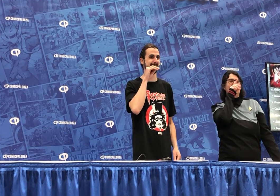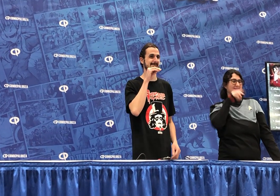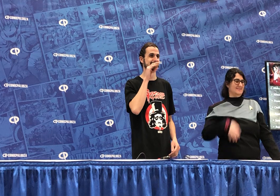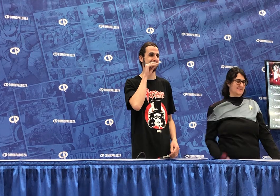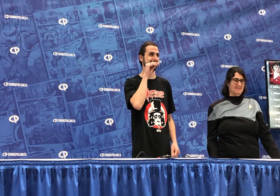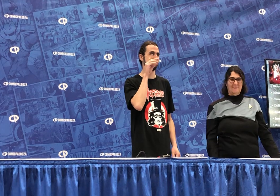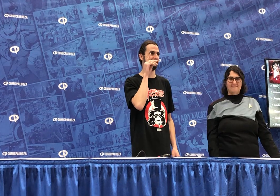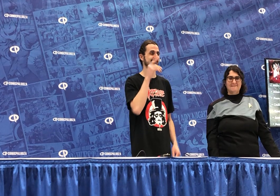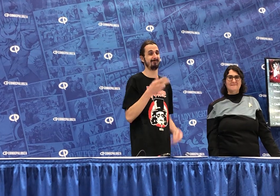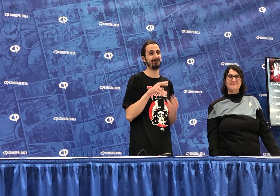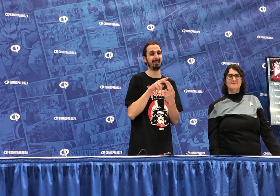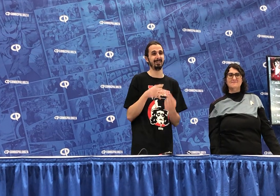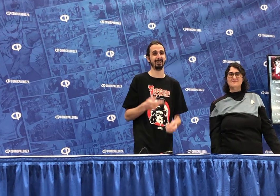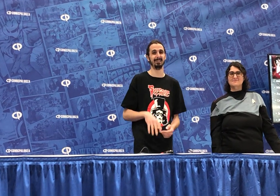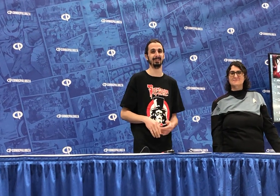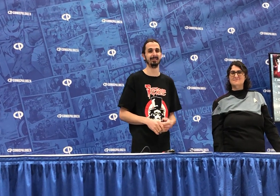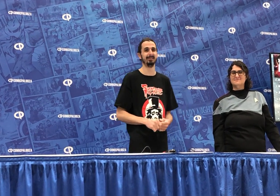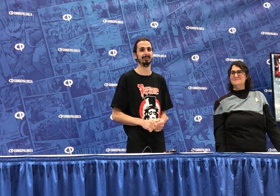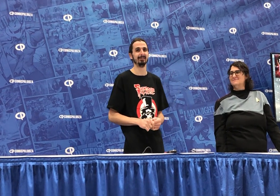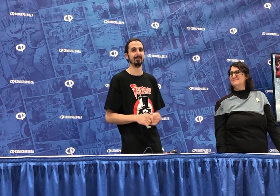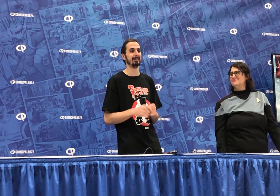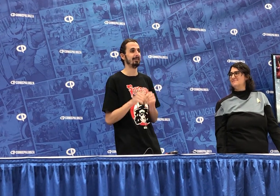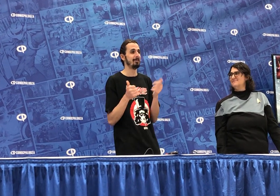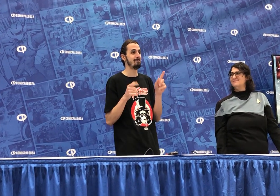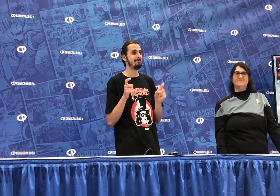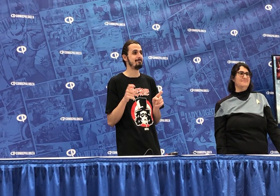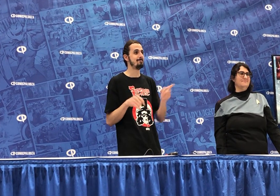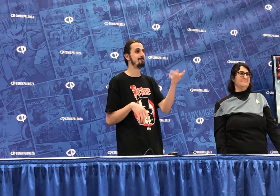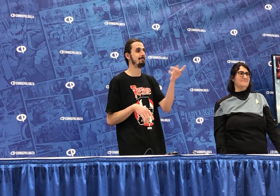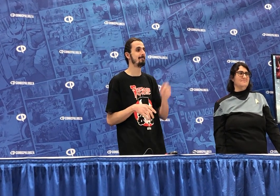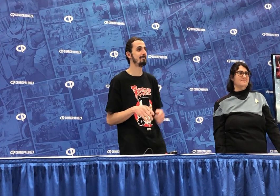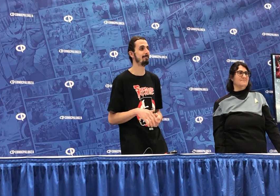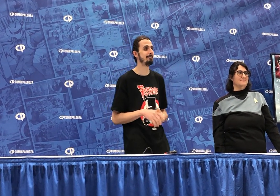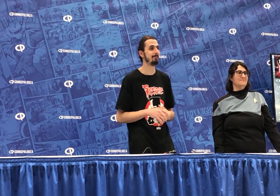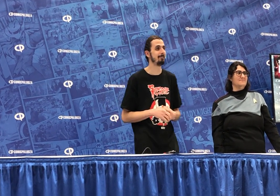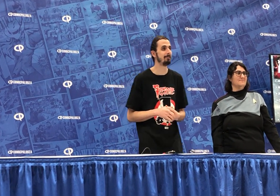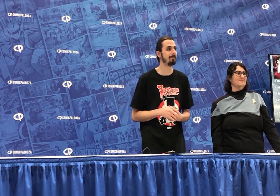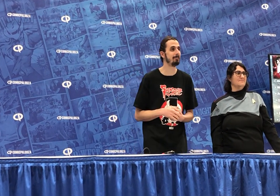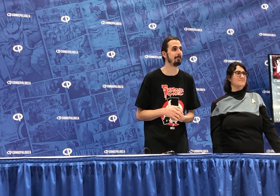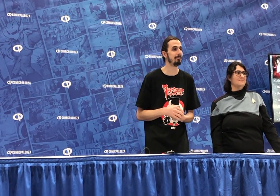duck. Either one. Any other questions?